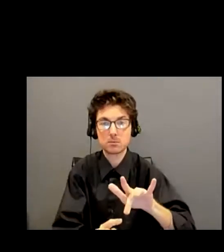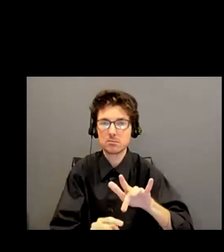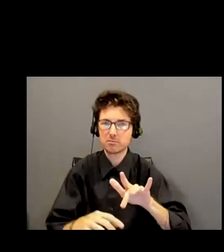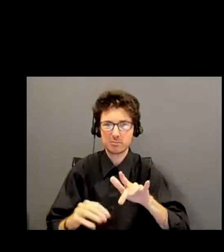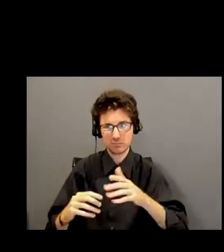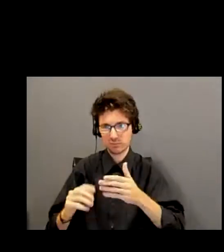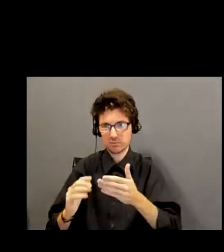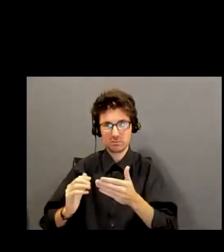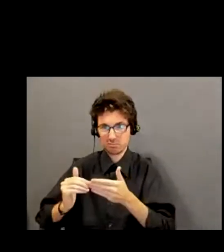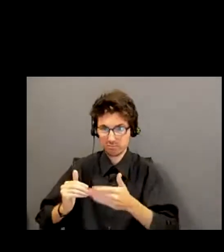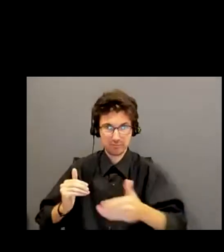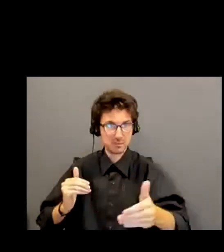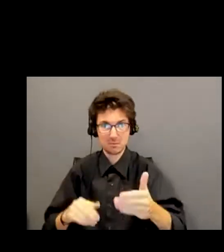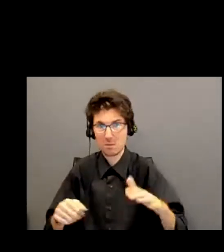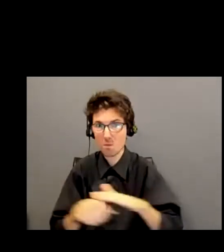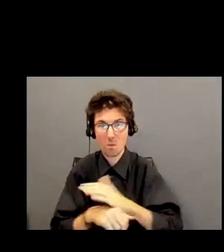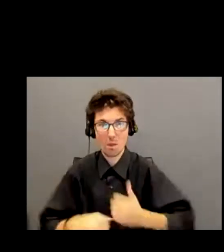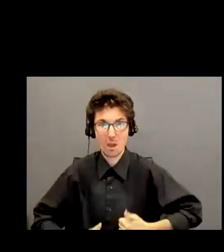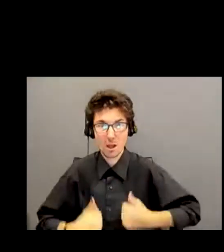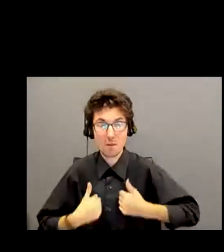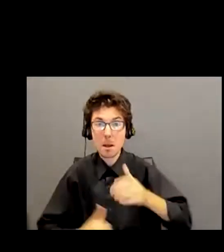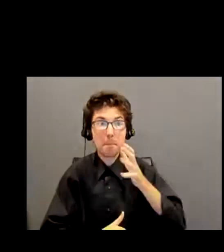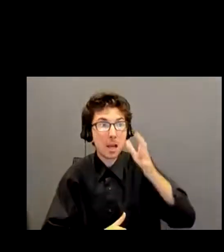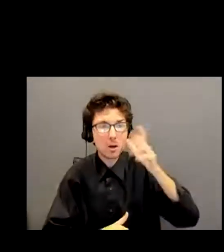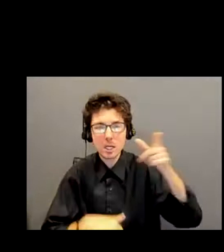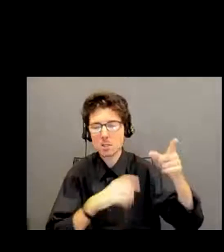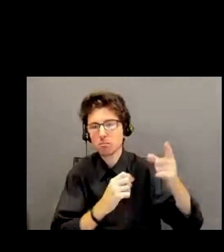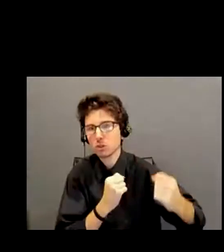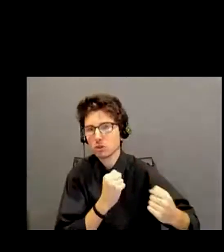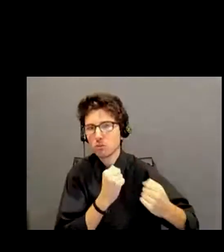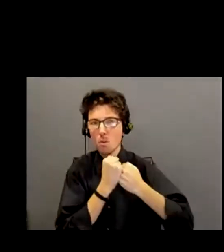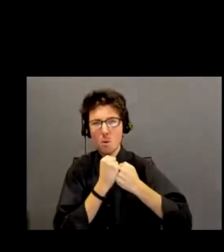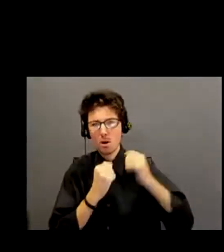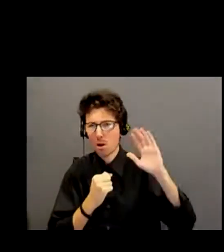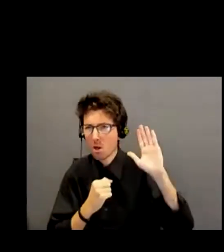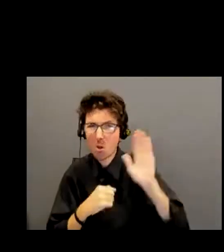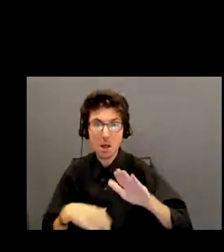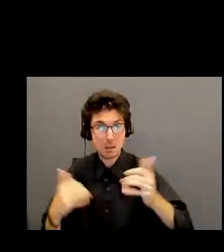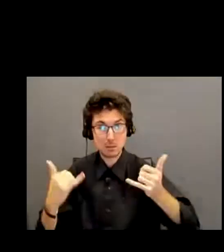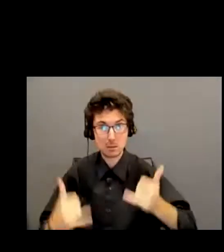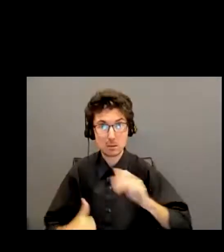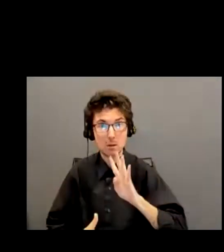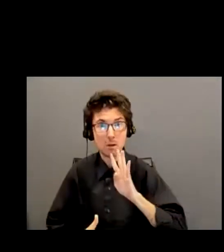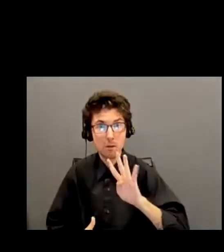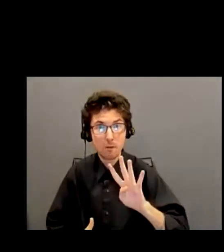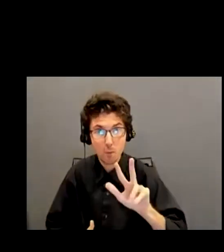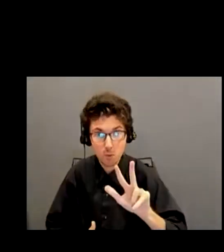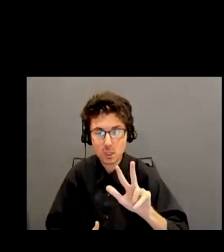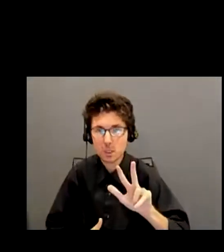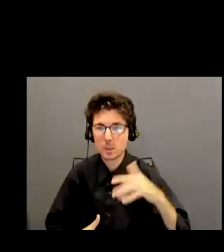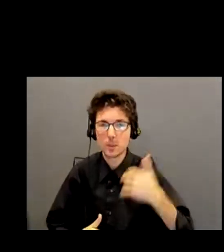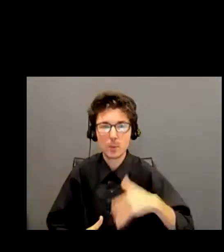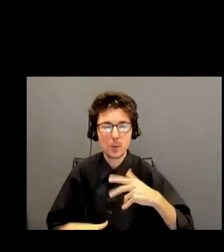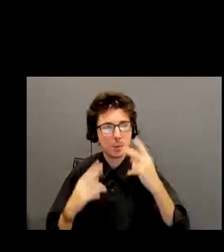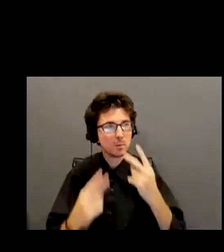support through all my 43 years, which helped me to identify and realize equal opportunities just like